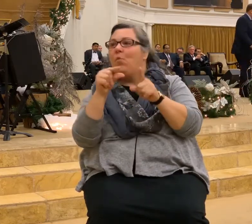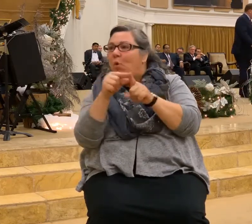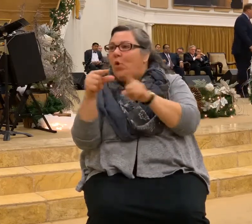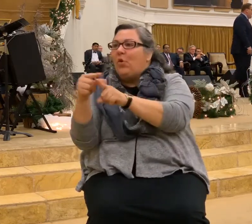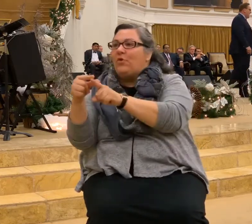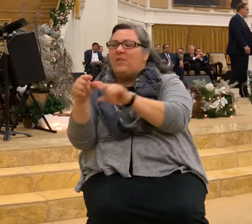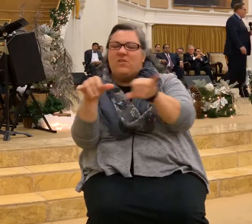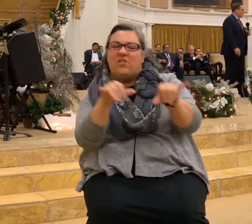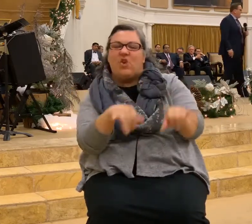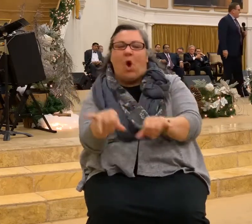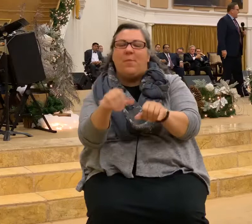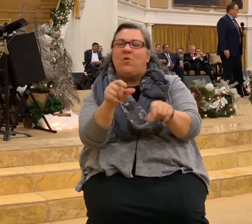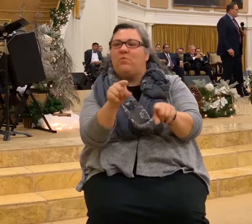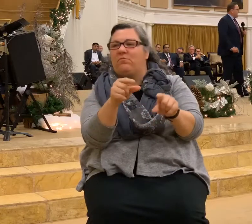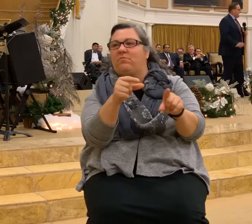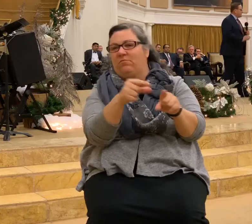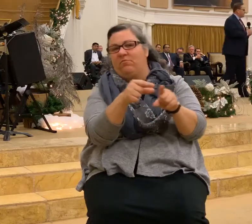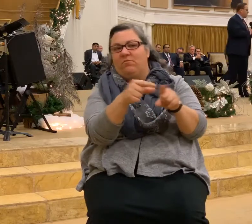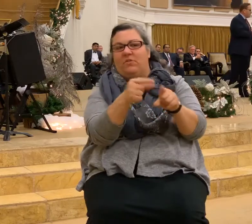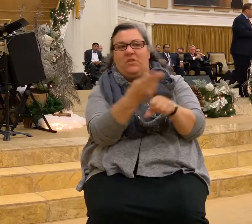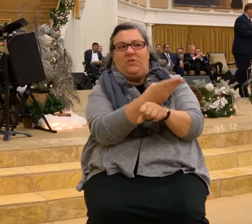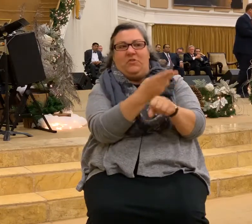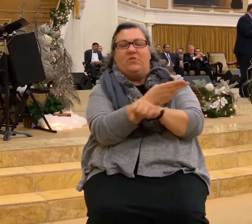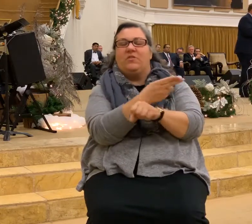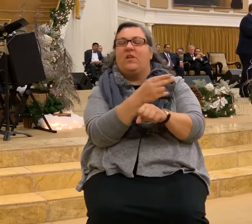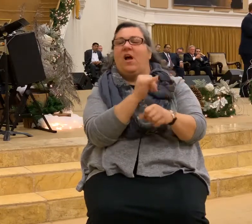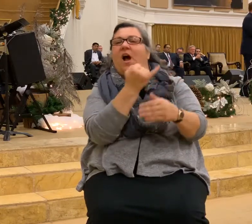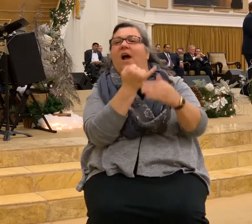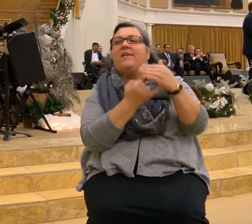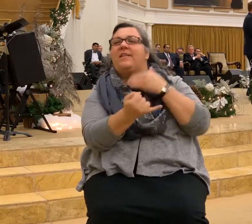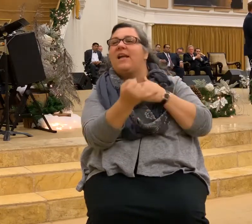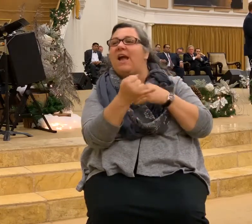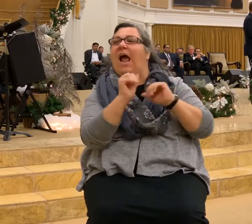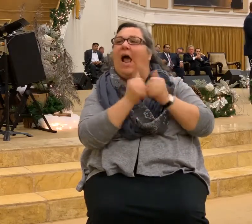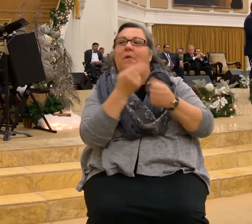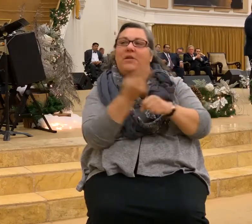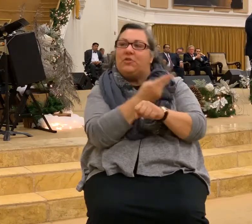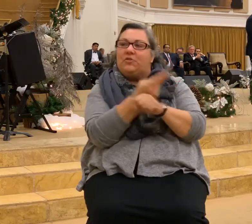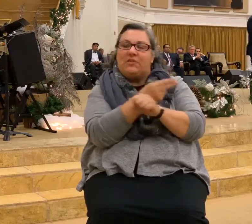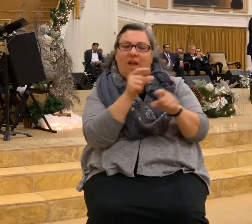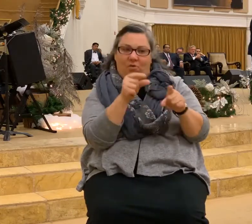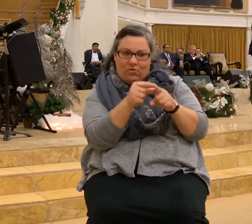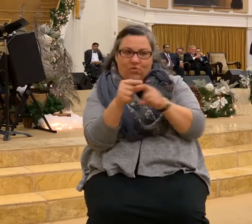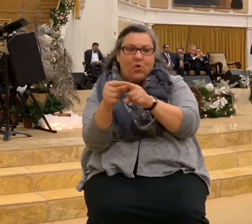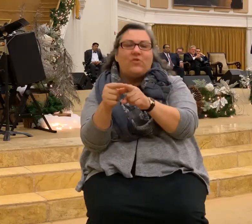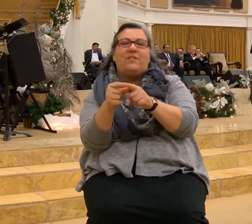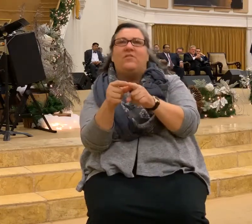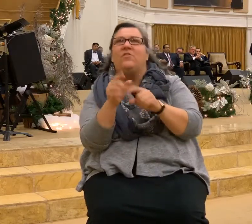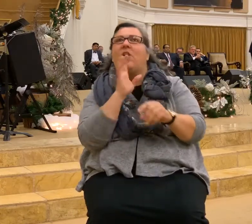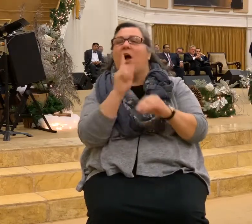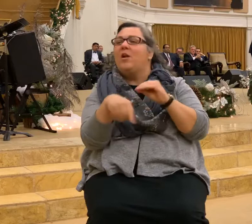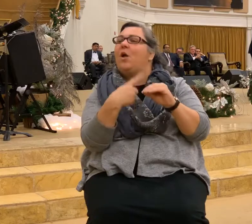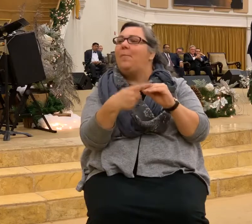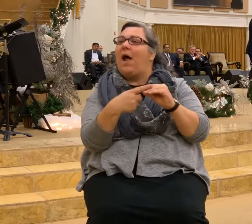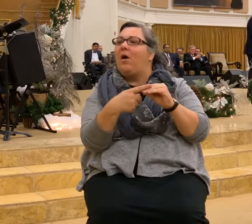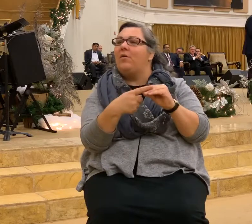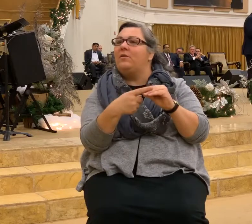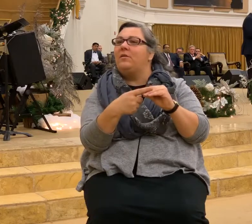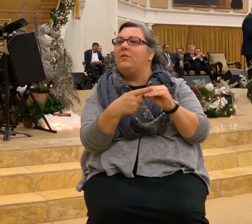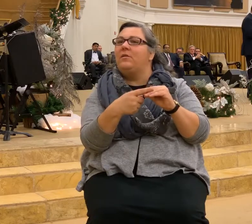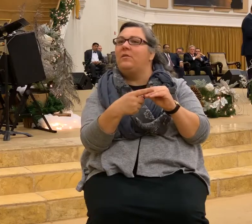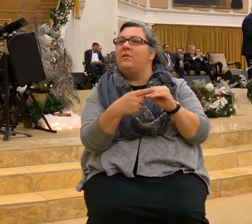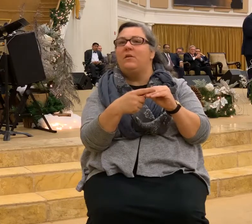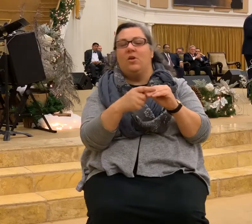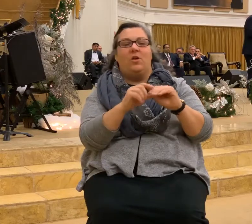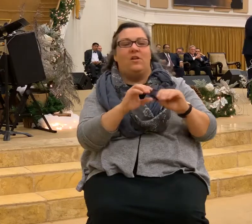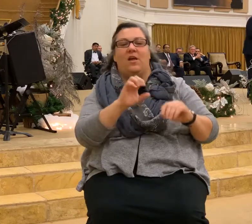lingo. And if you read Isaiah's use of the term, he was using it speaking about being in Assyria,